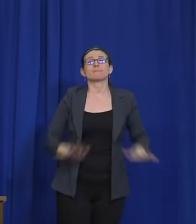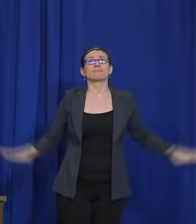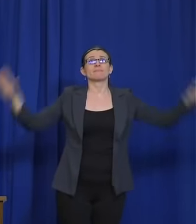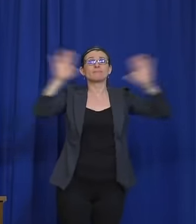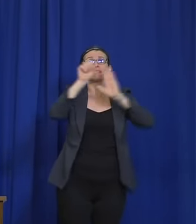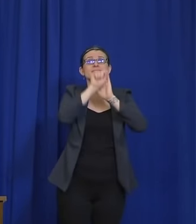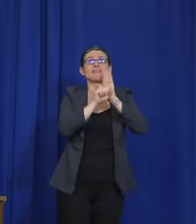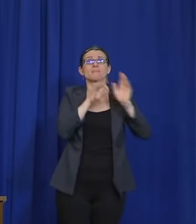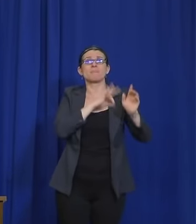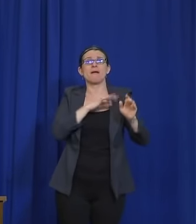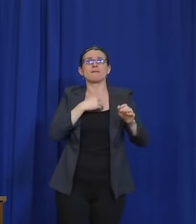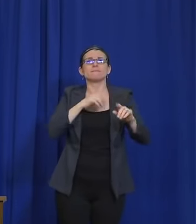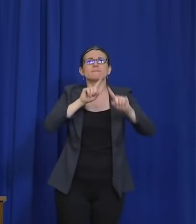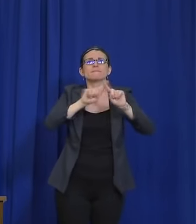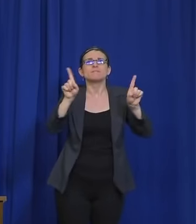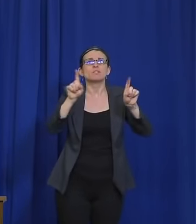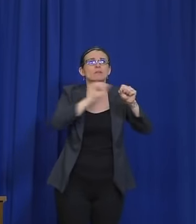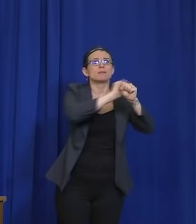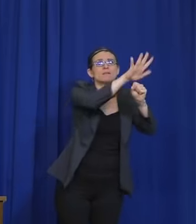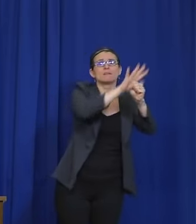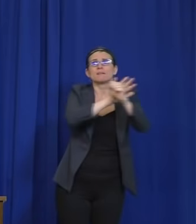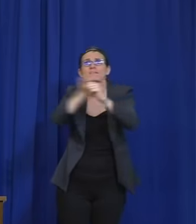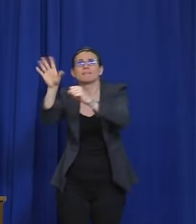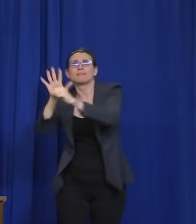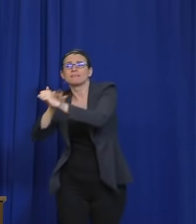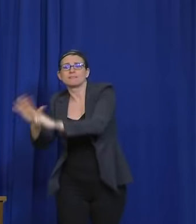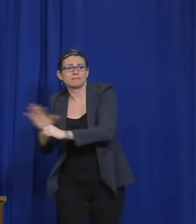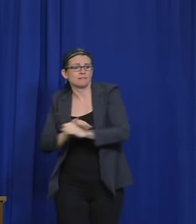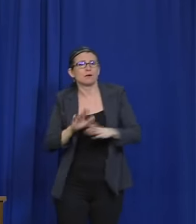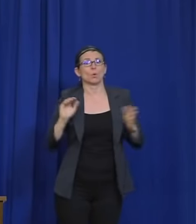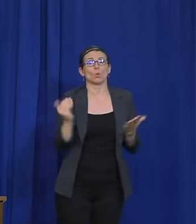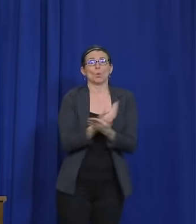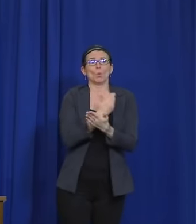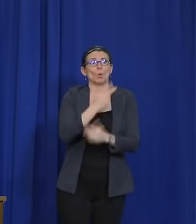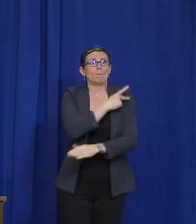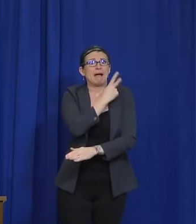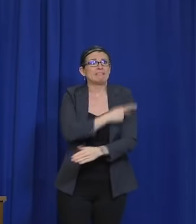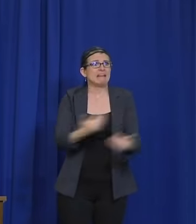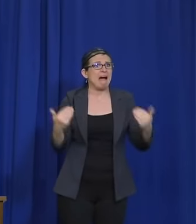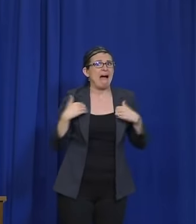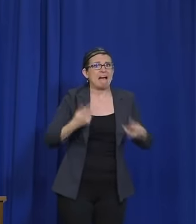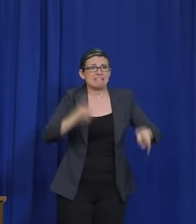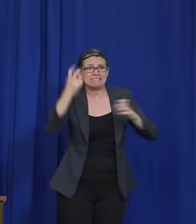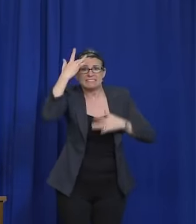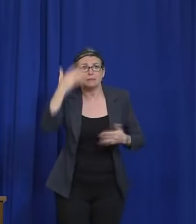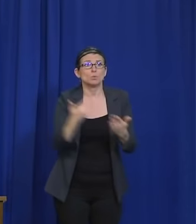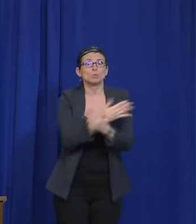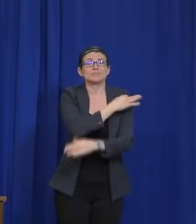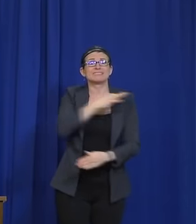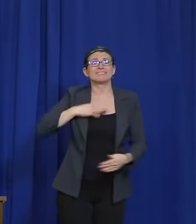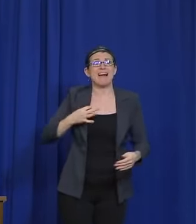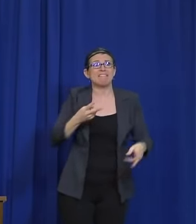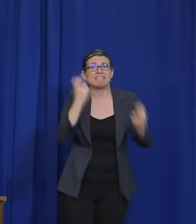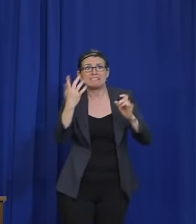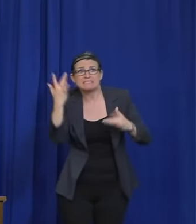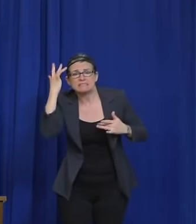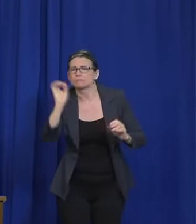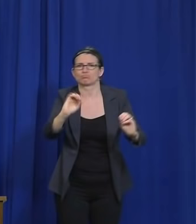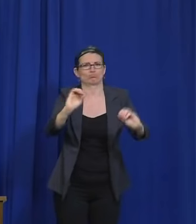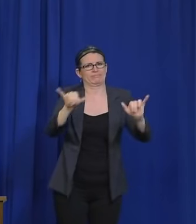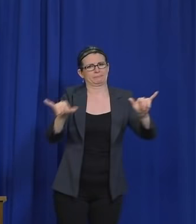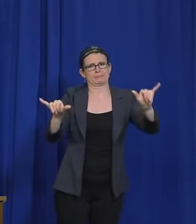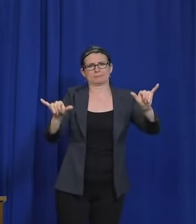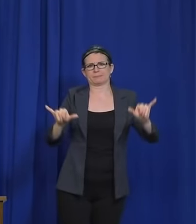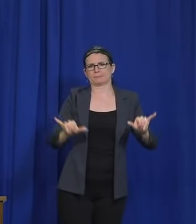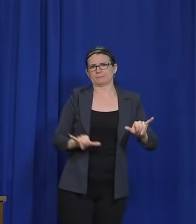facility outbreaks in the state of Maine. We've had a total of 268 cases to date in those settings for